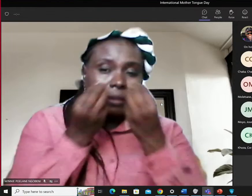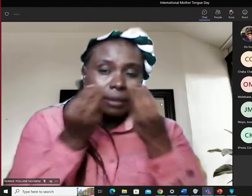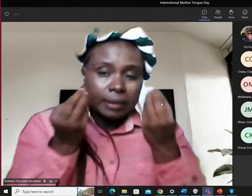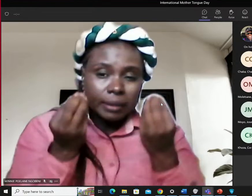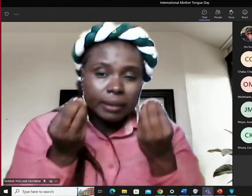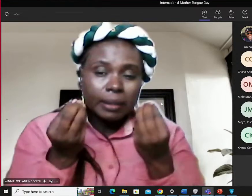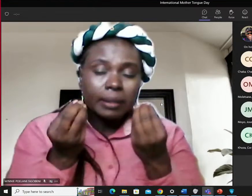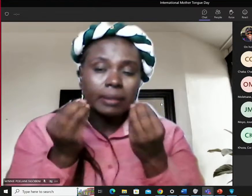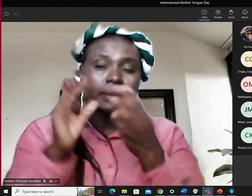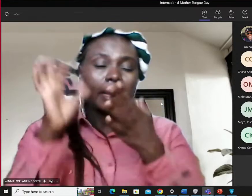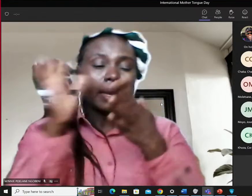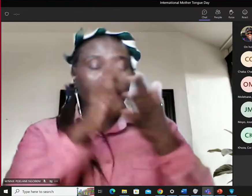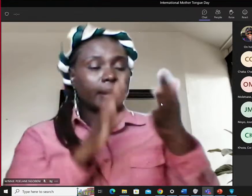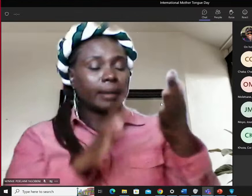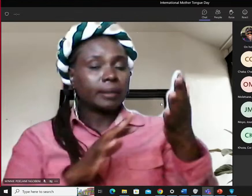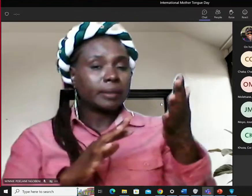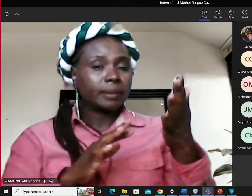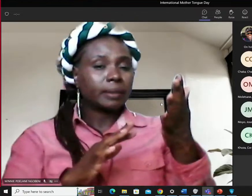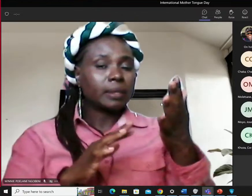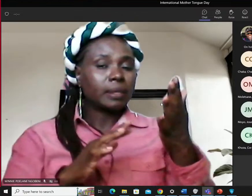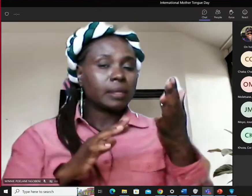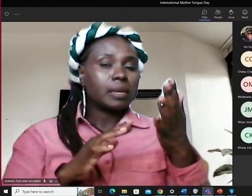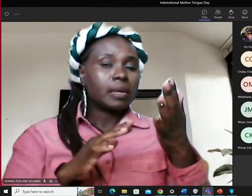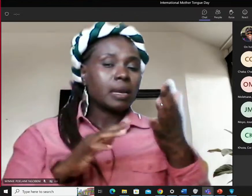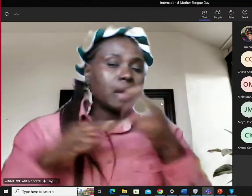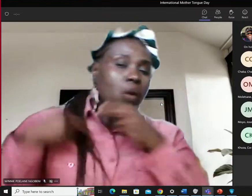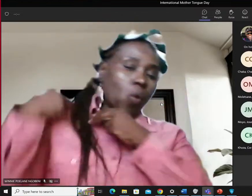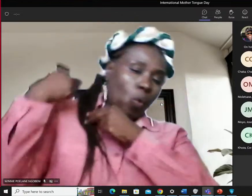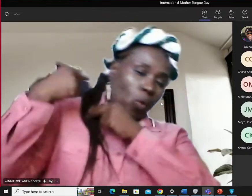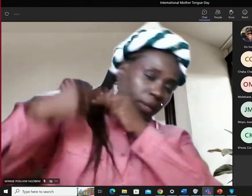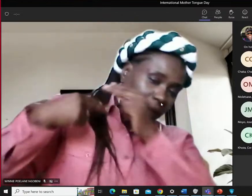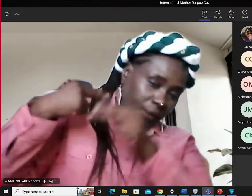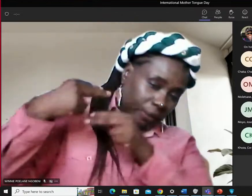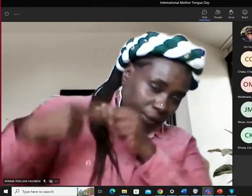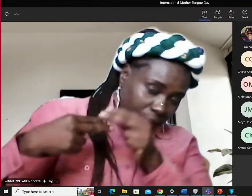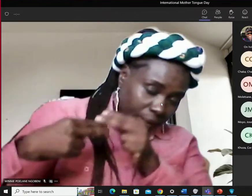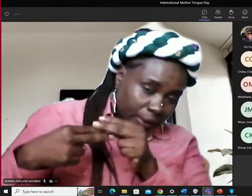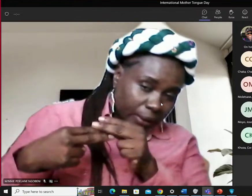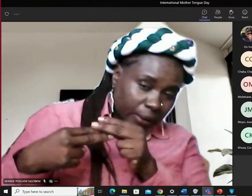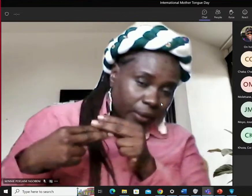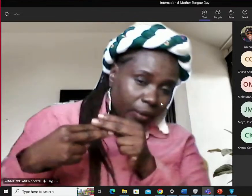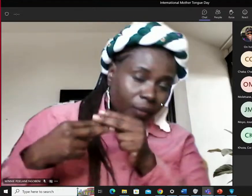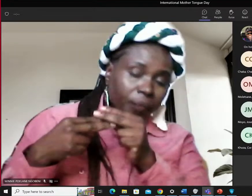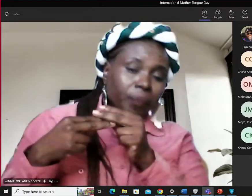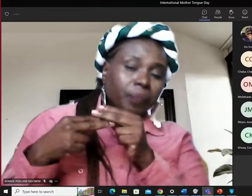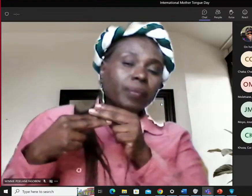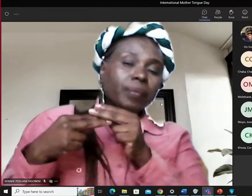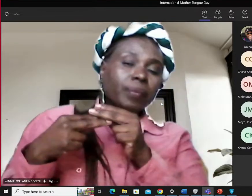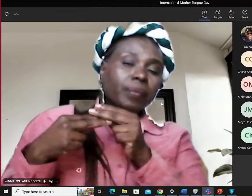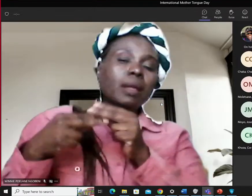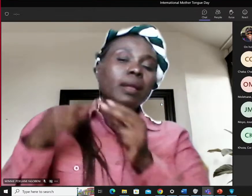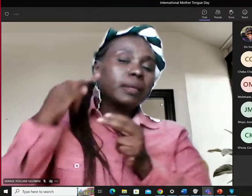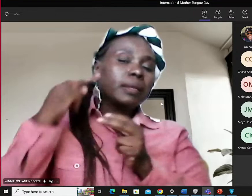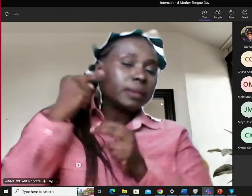language. In the early time, the existence of a deaf child was seen as